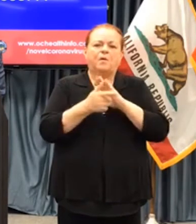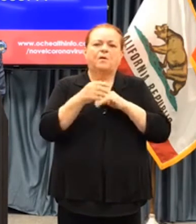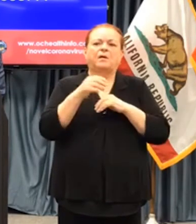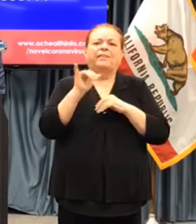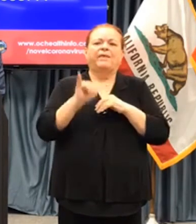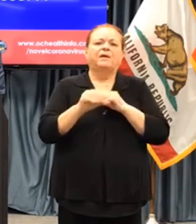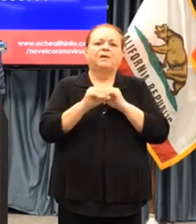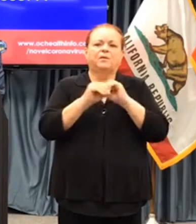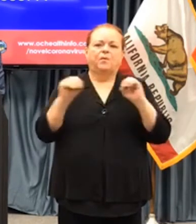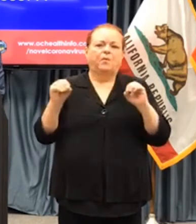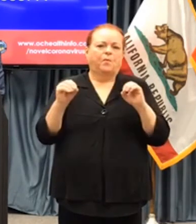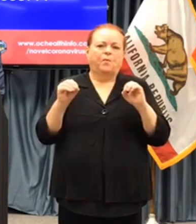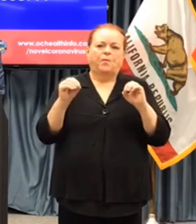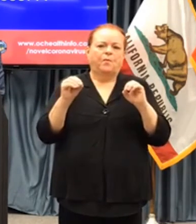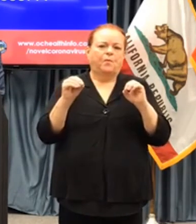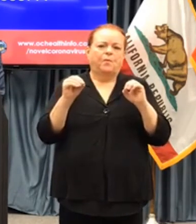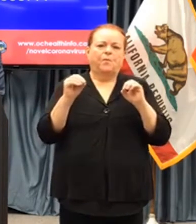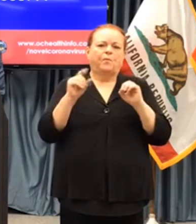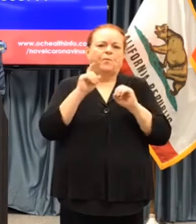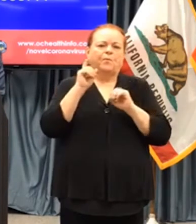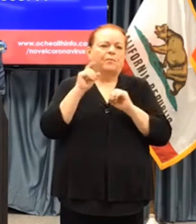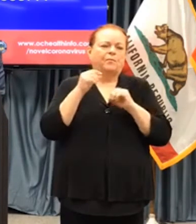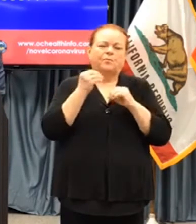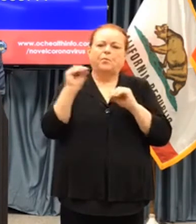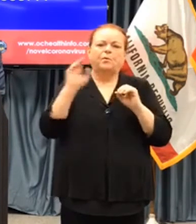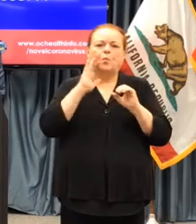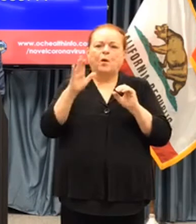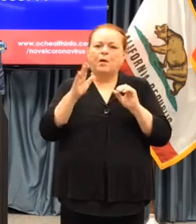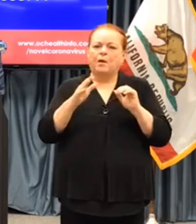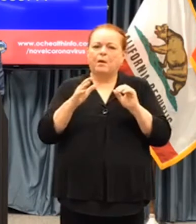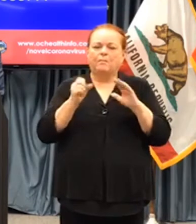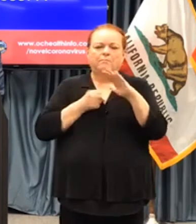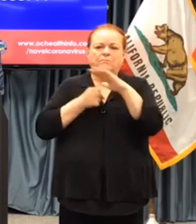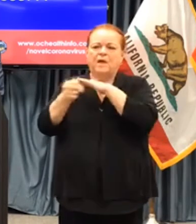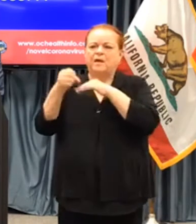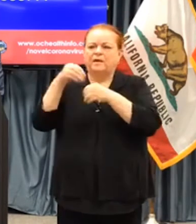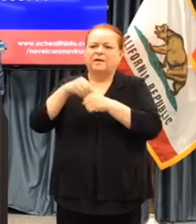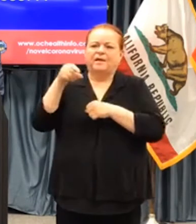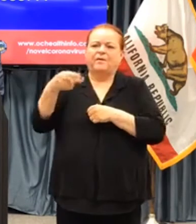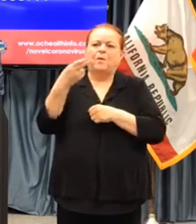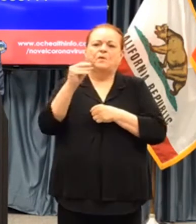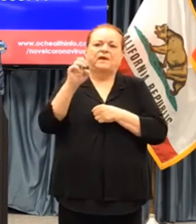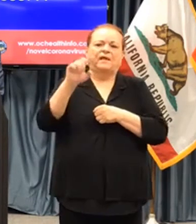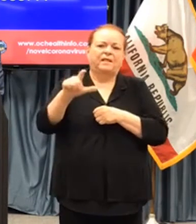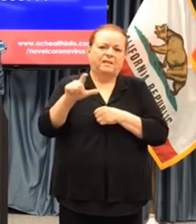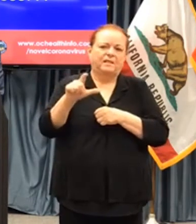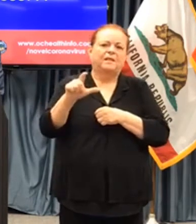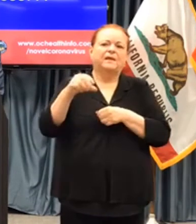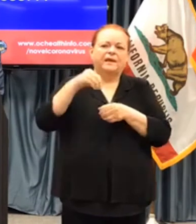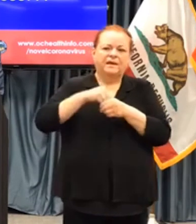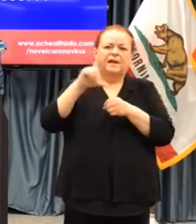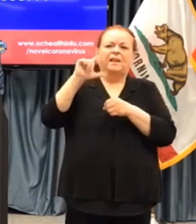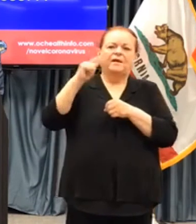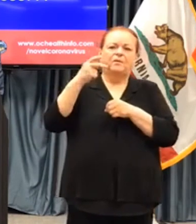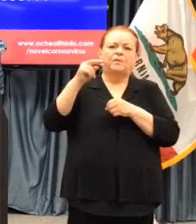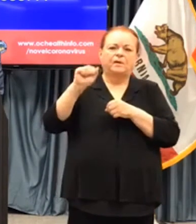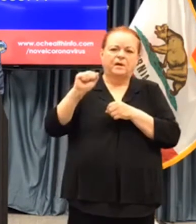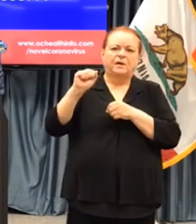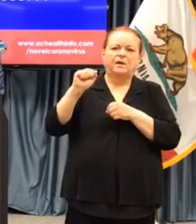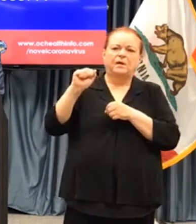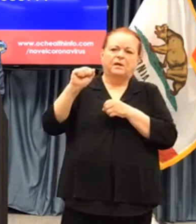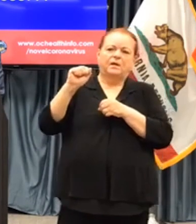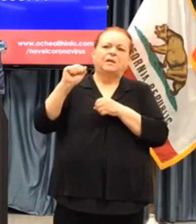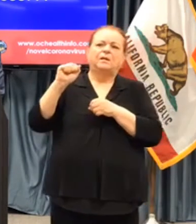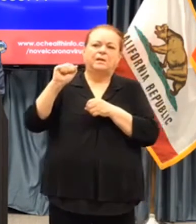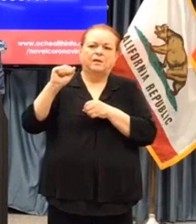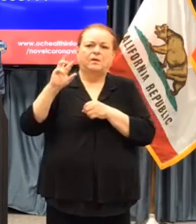into that hotel there in Laguna Hills. And so I was hoping that maybe Mr. Kim could speak to that. There are no individuals